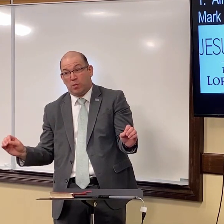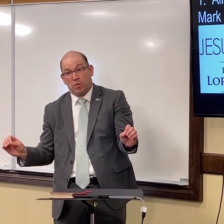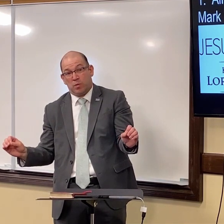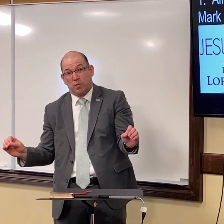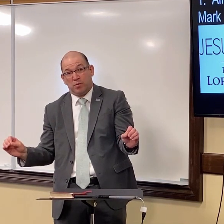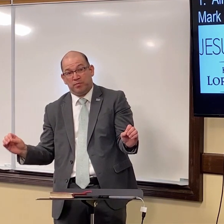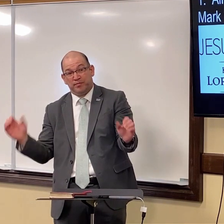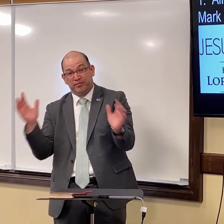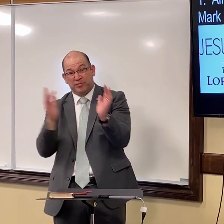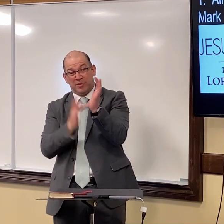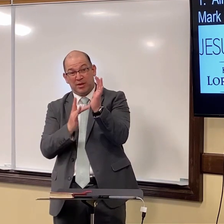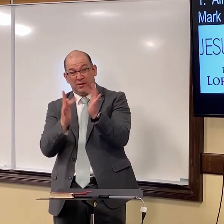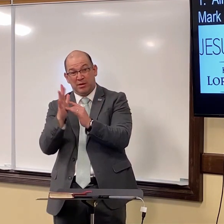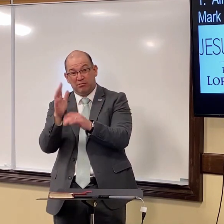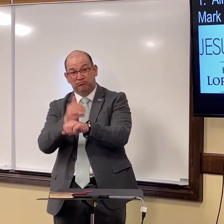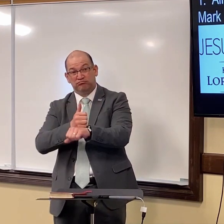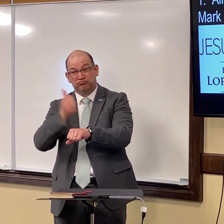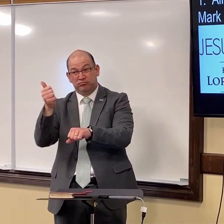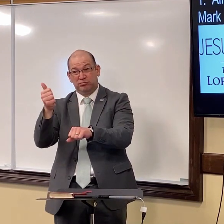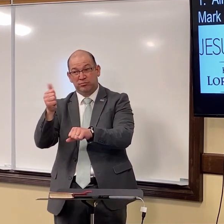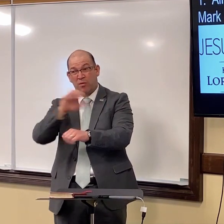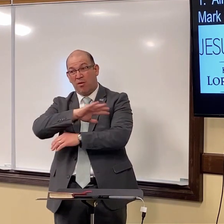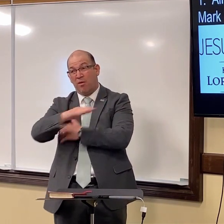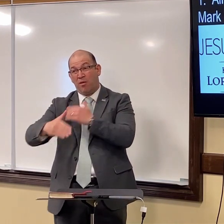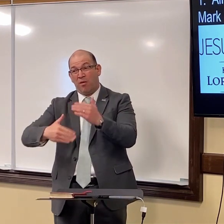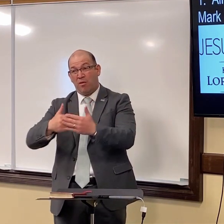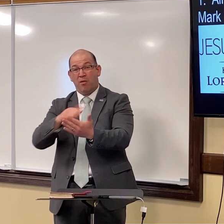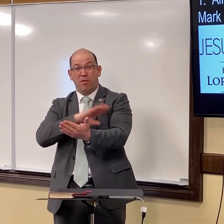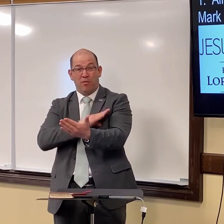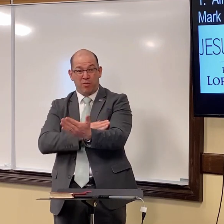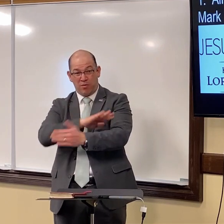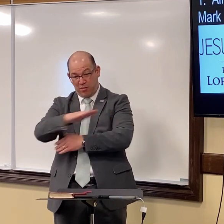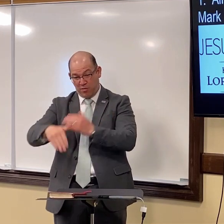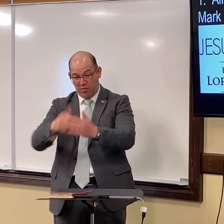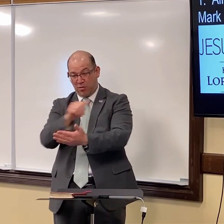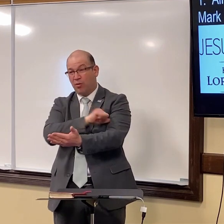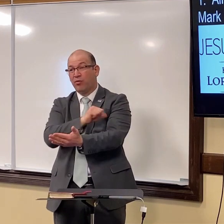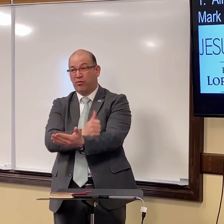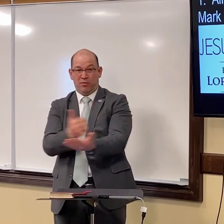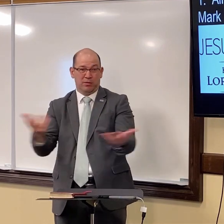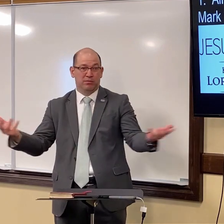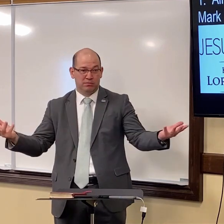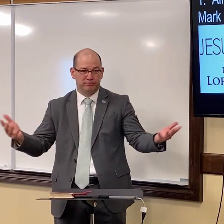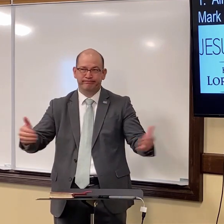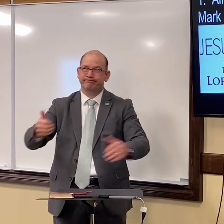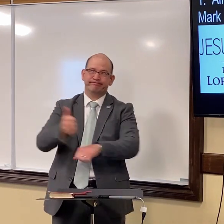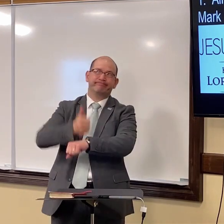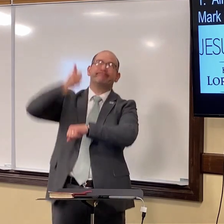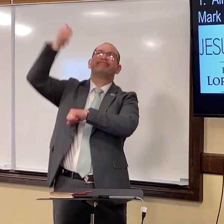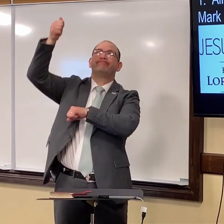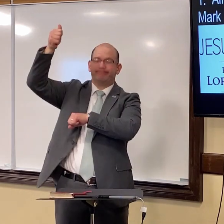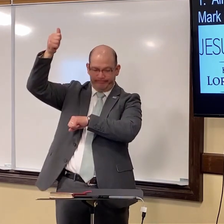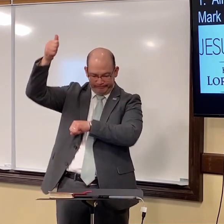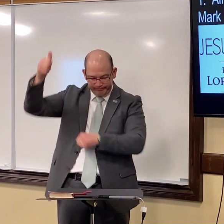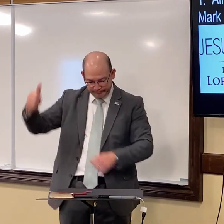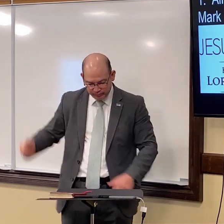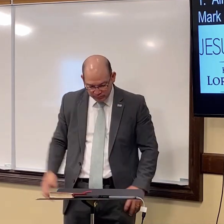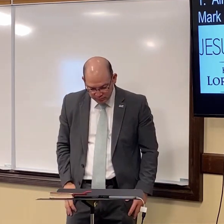No, that's not so. Jesus is supreme. He has all power and all authority. He